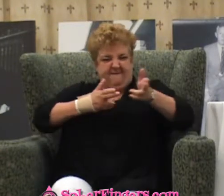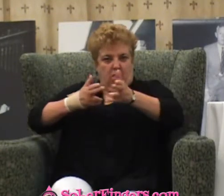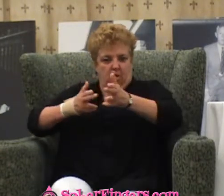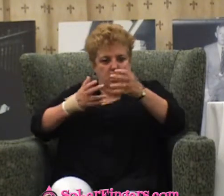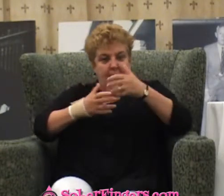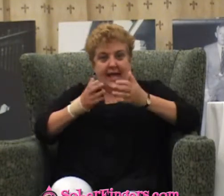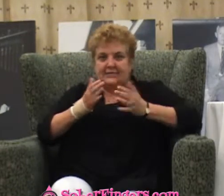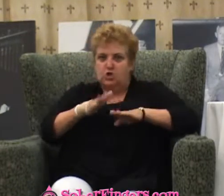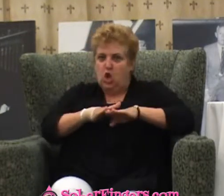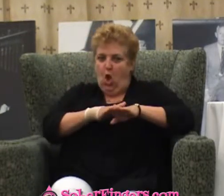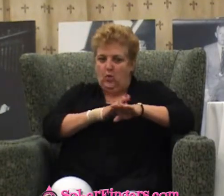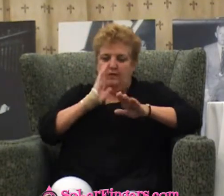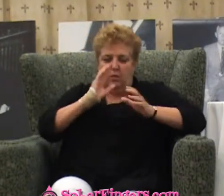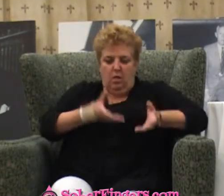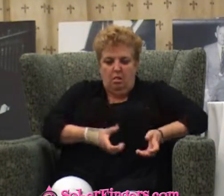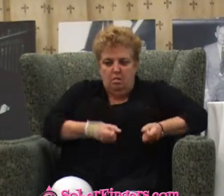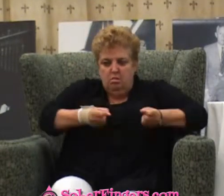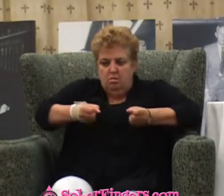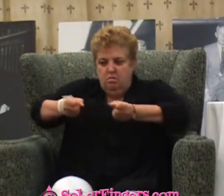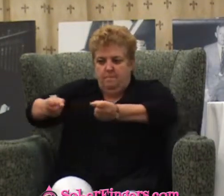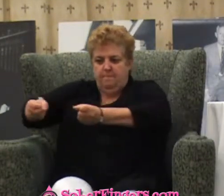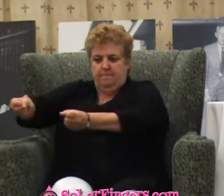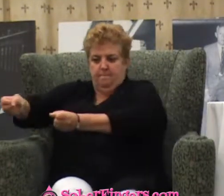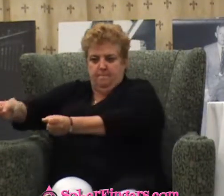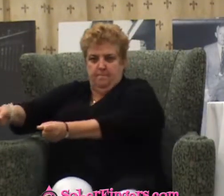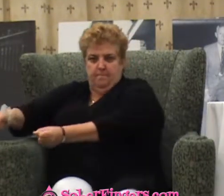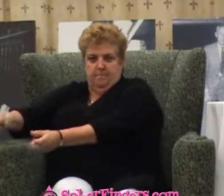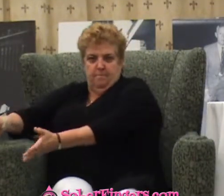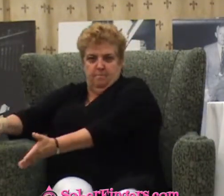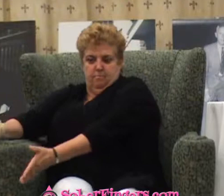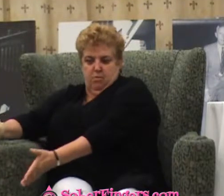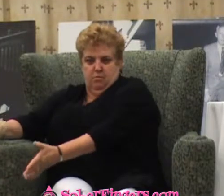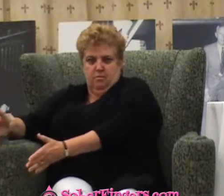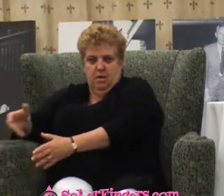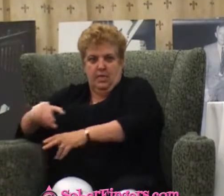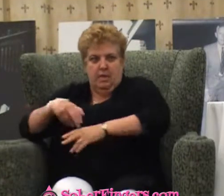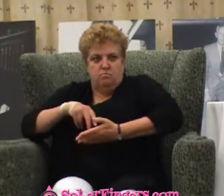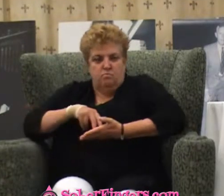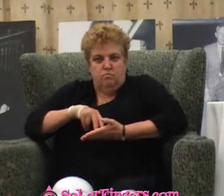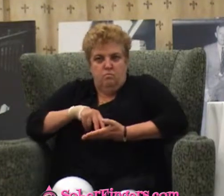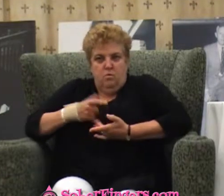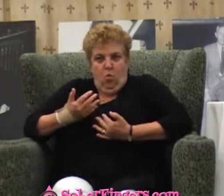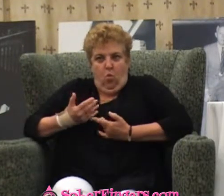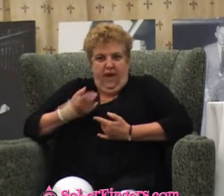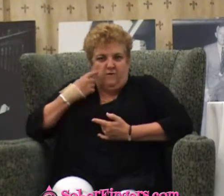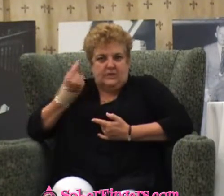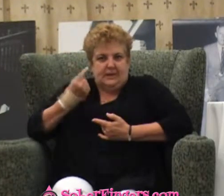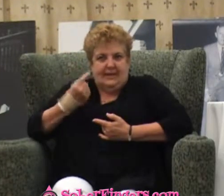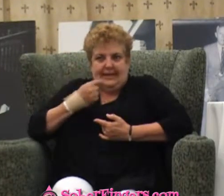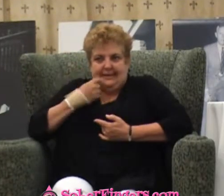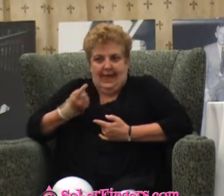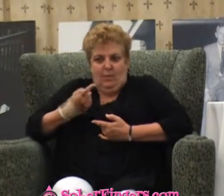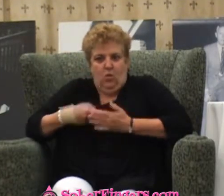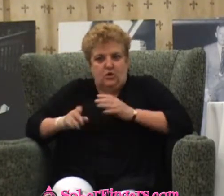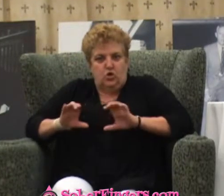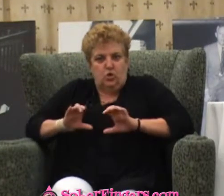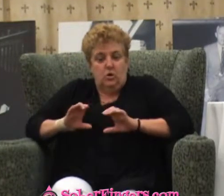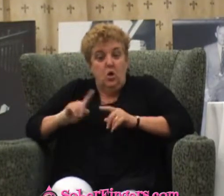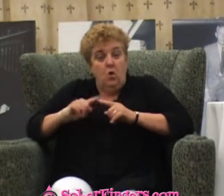of the road, wait for someone to tell him what to do. Right? When you got 40 AK-47s pointed at your head, you don't throw